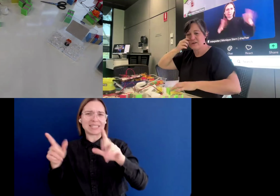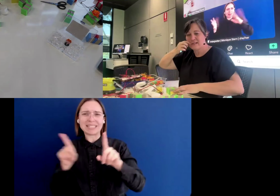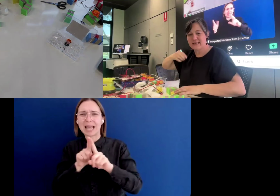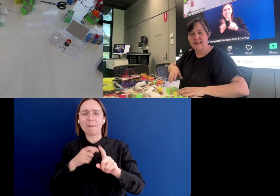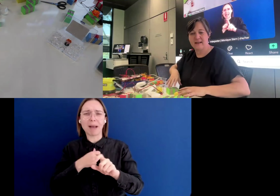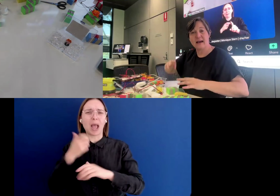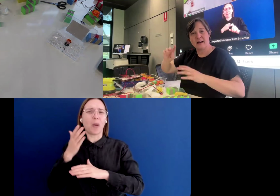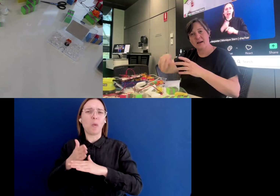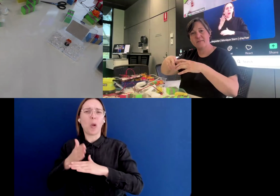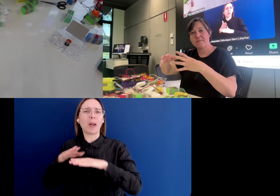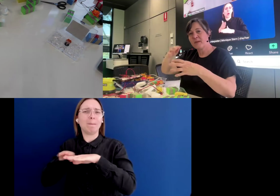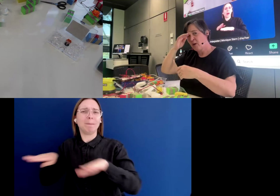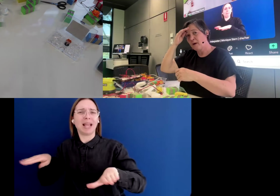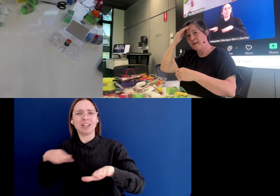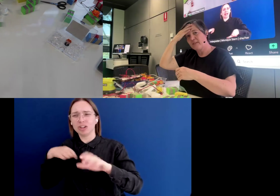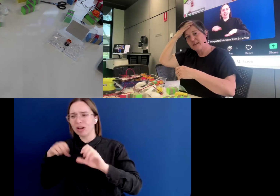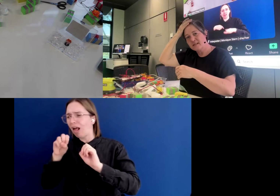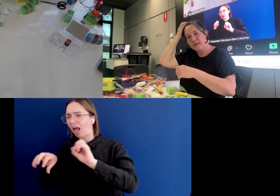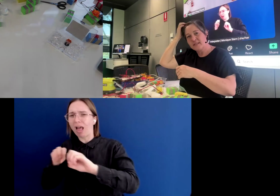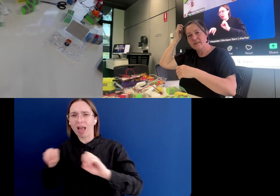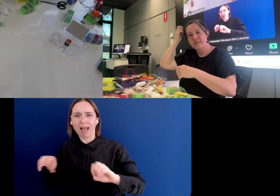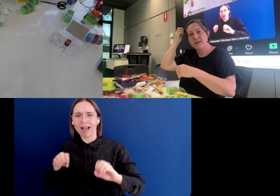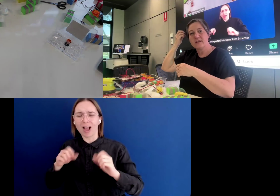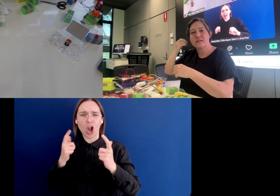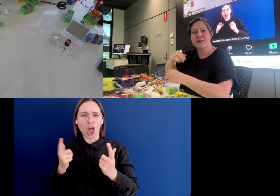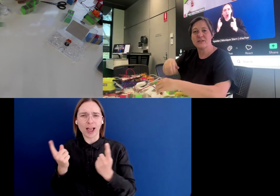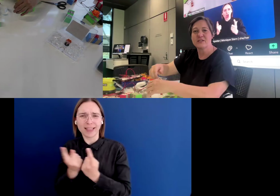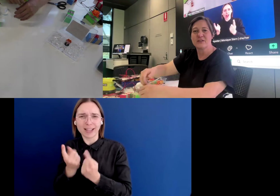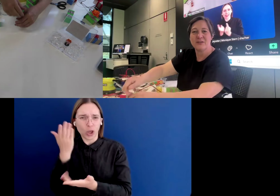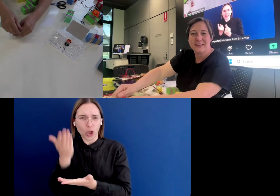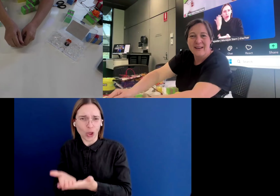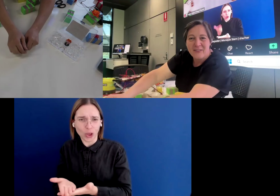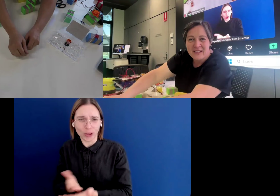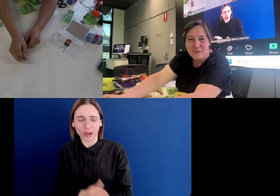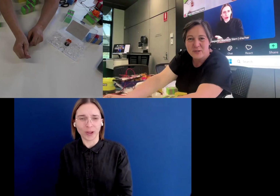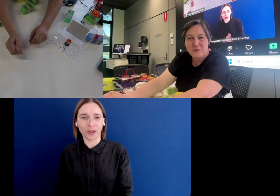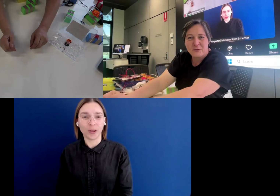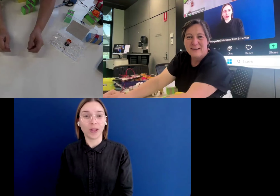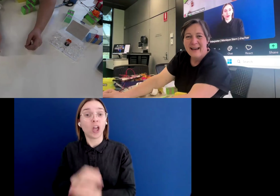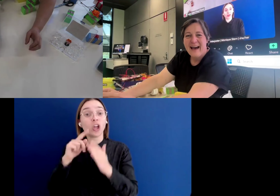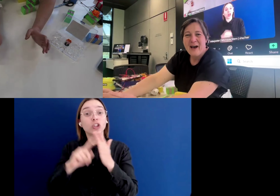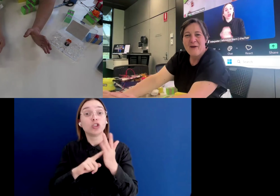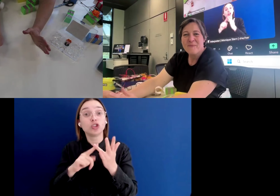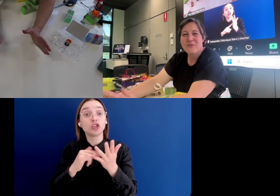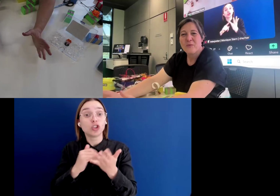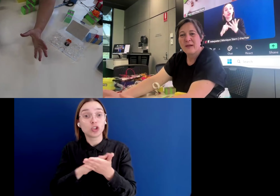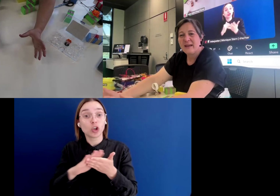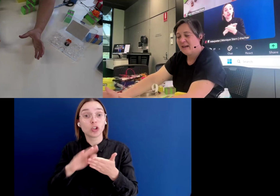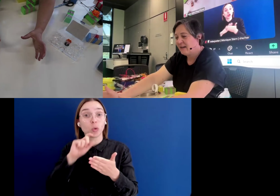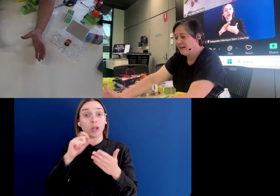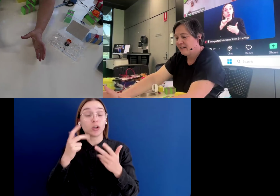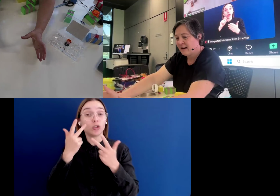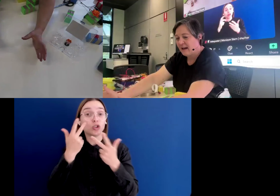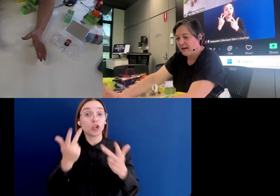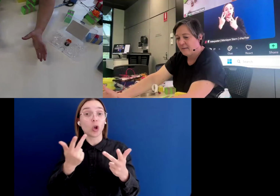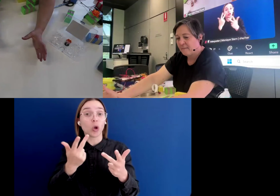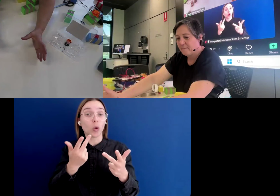Josh has just gone to get one of the things that we did for students who, oh, that's beautiful.